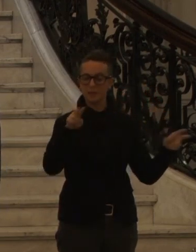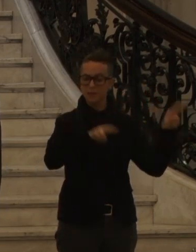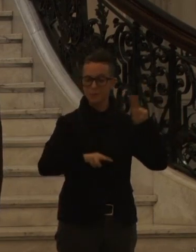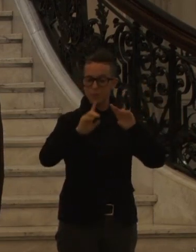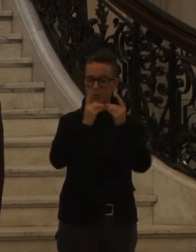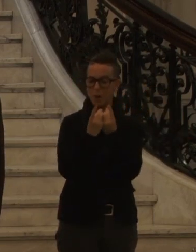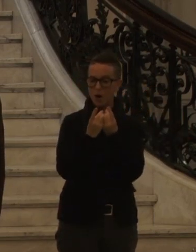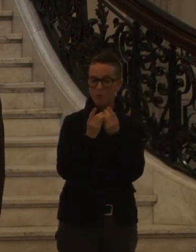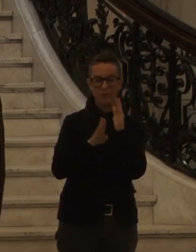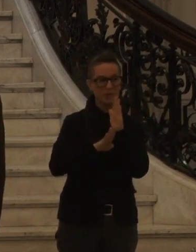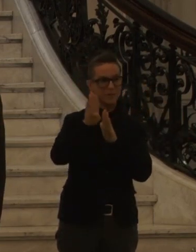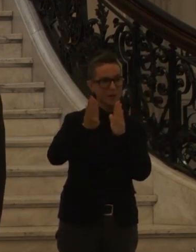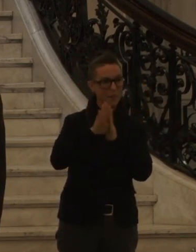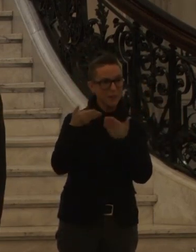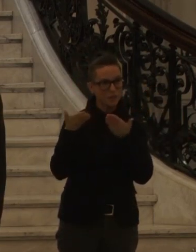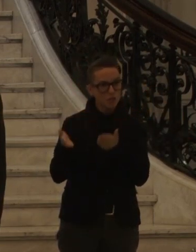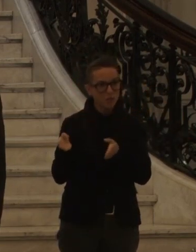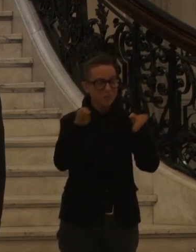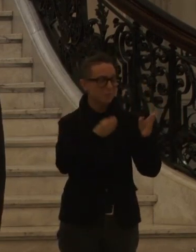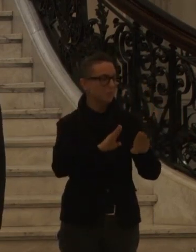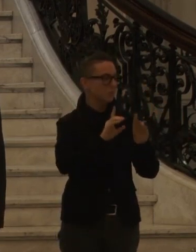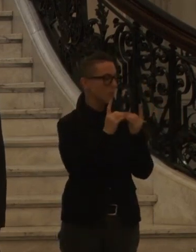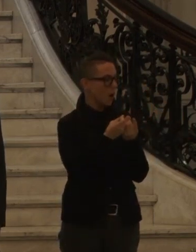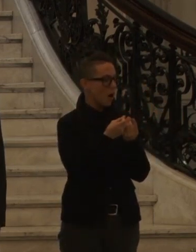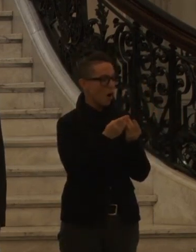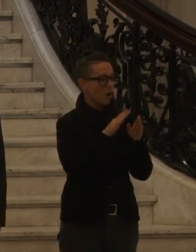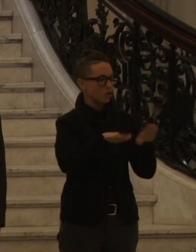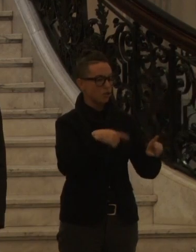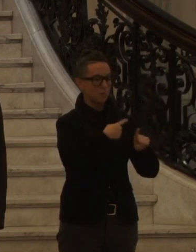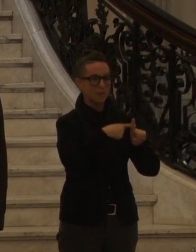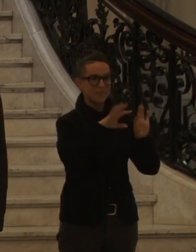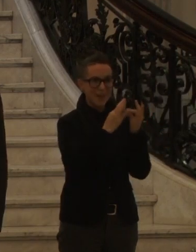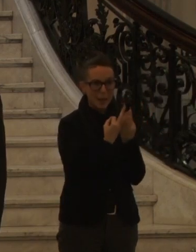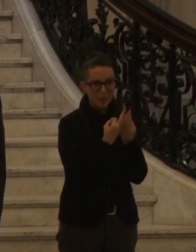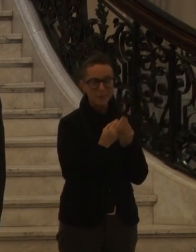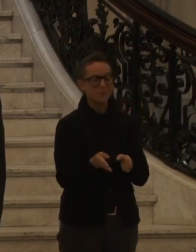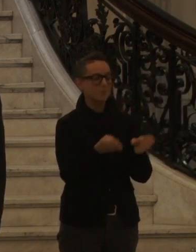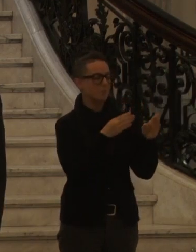Departments of Developmental Services, the Department of Children and Families,